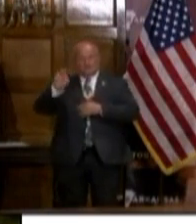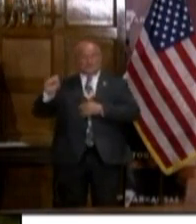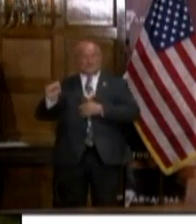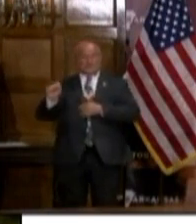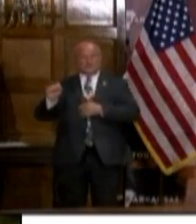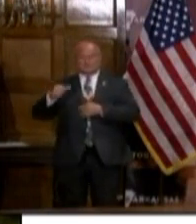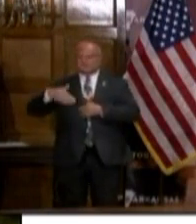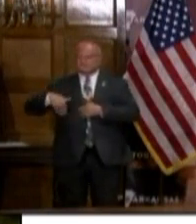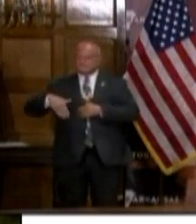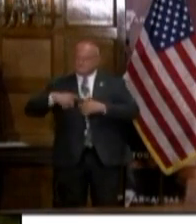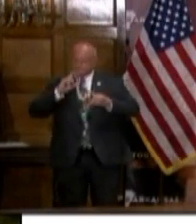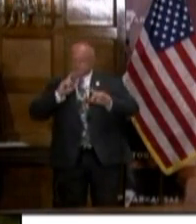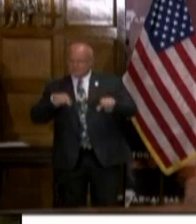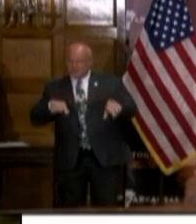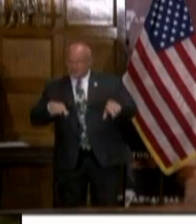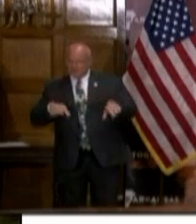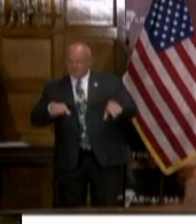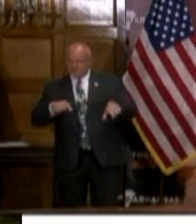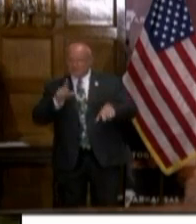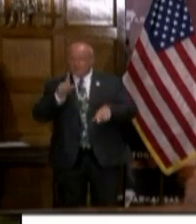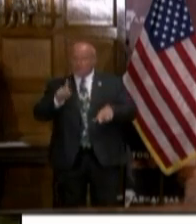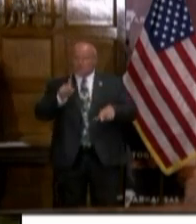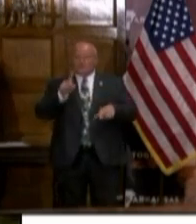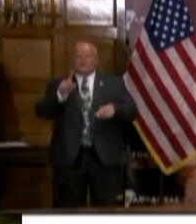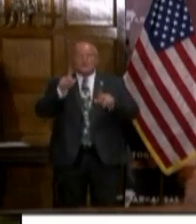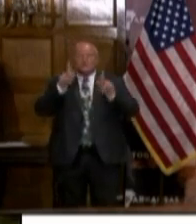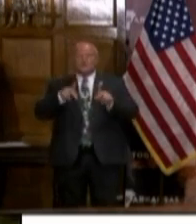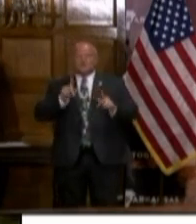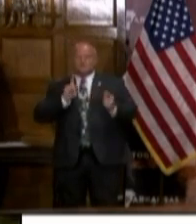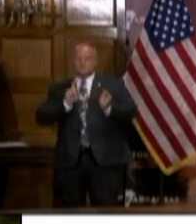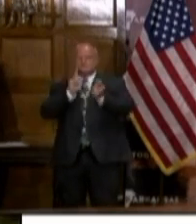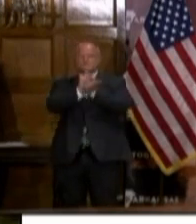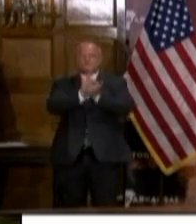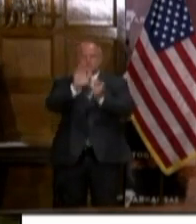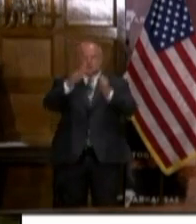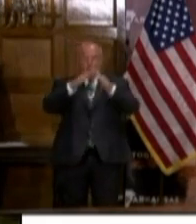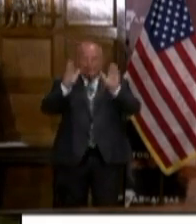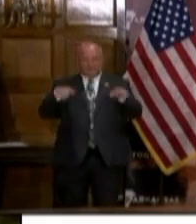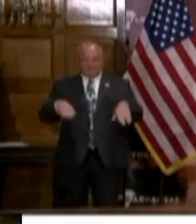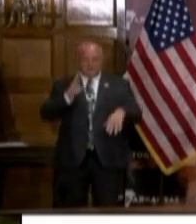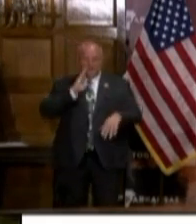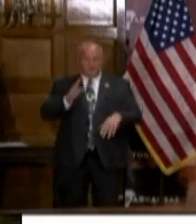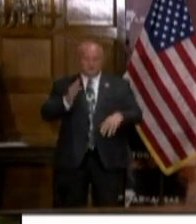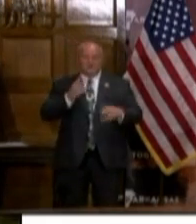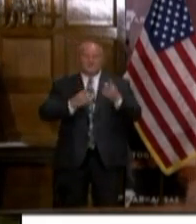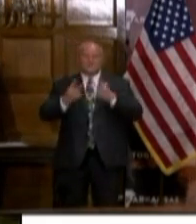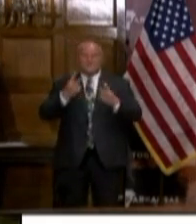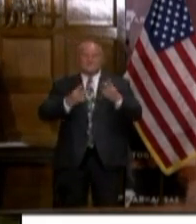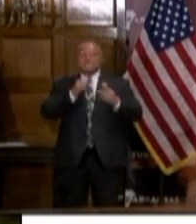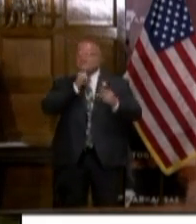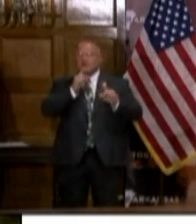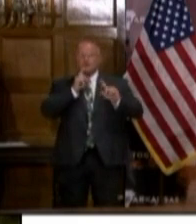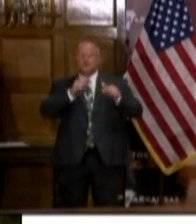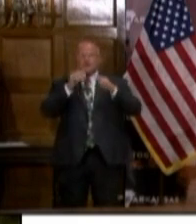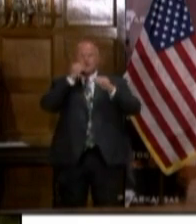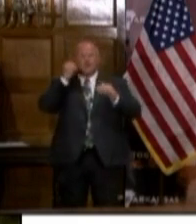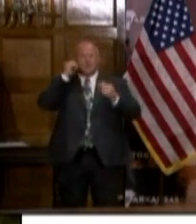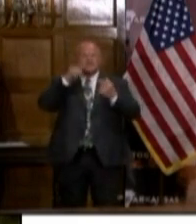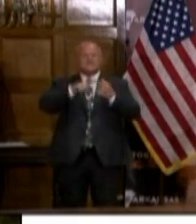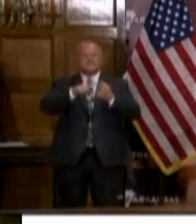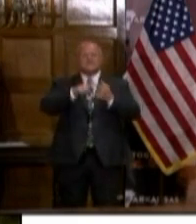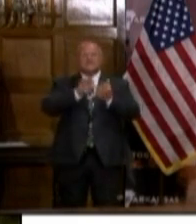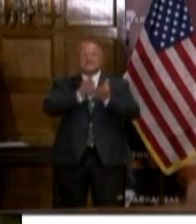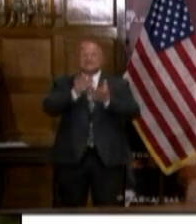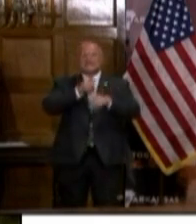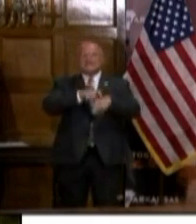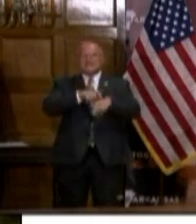If you have not yet responded, one of our census takers will visit your home. They will visit non-responding homes until the end of the